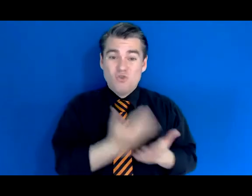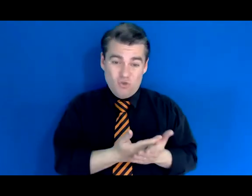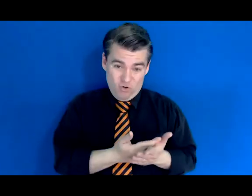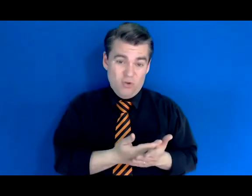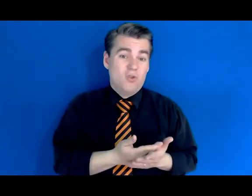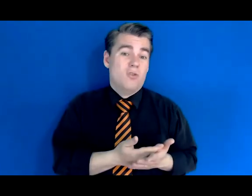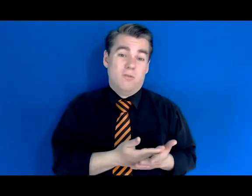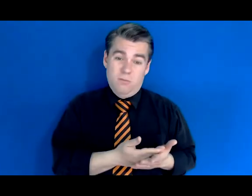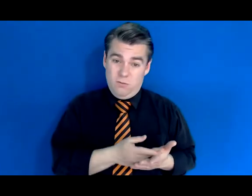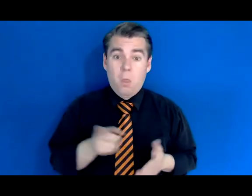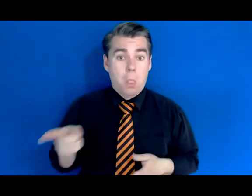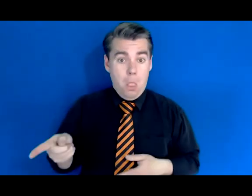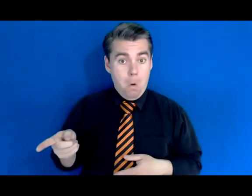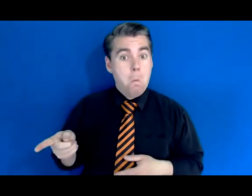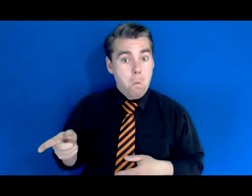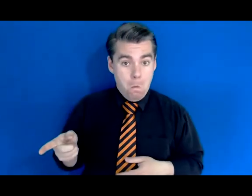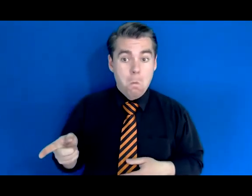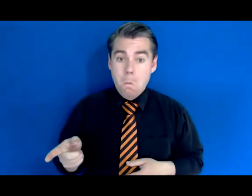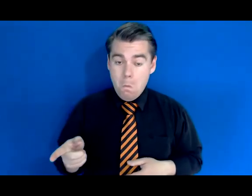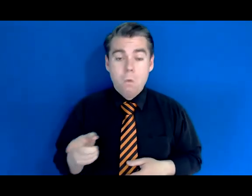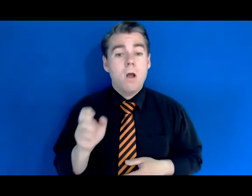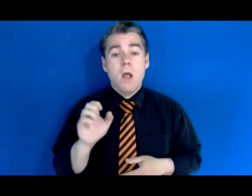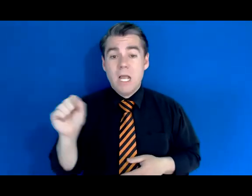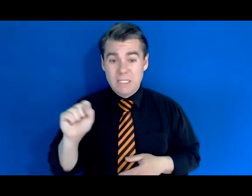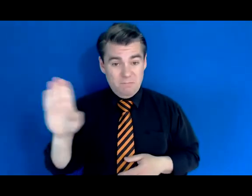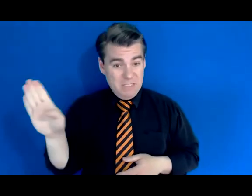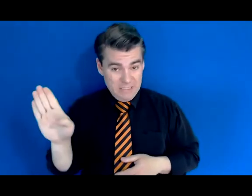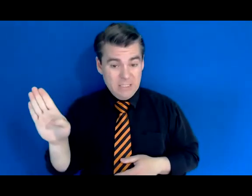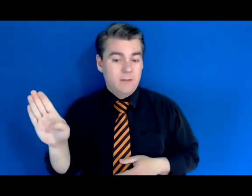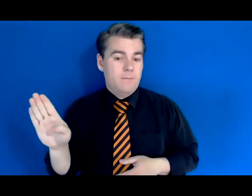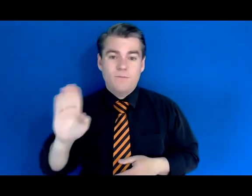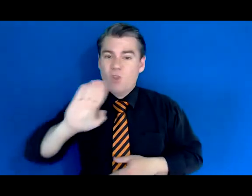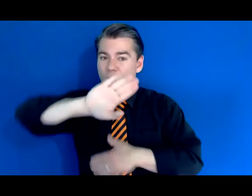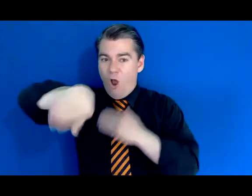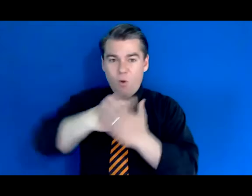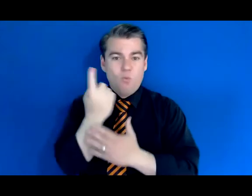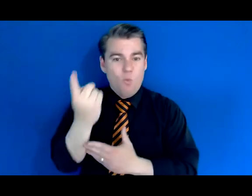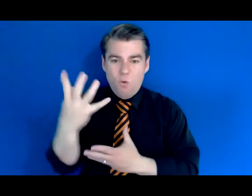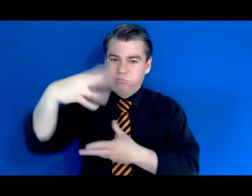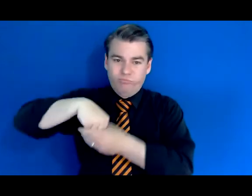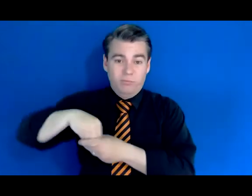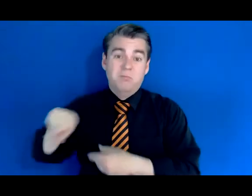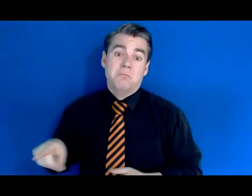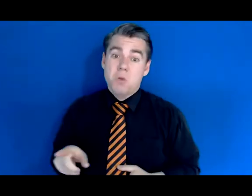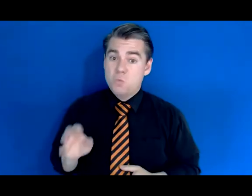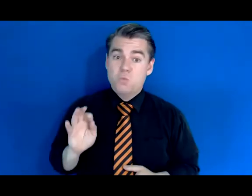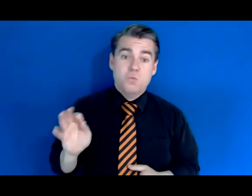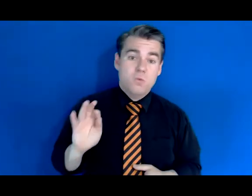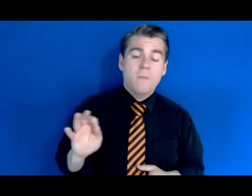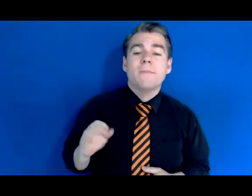this enzyme, and S. boulardii all in one package. That's what makes